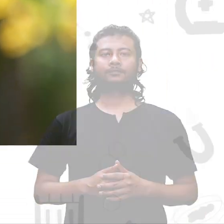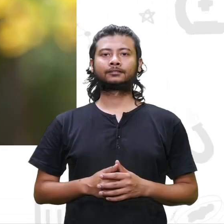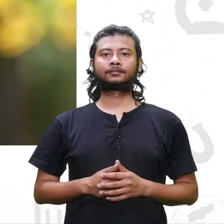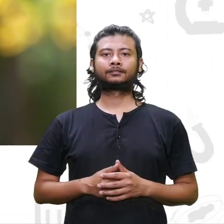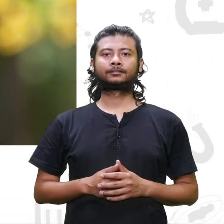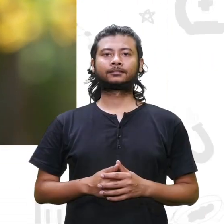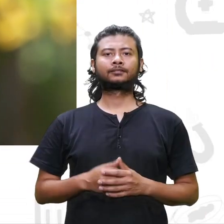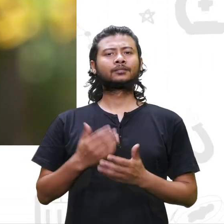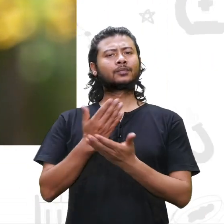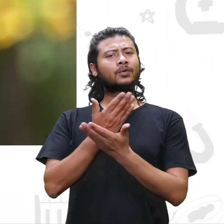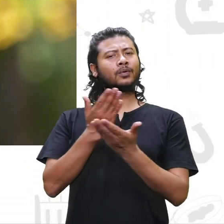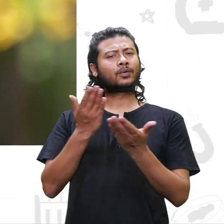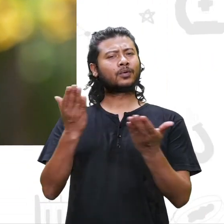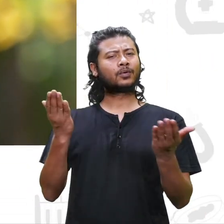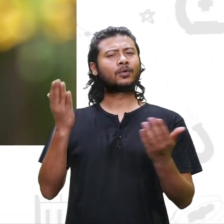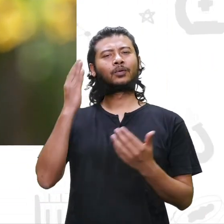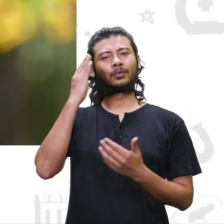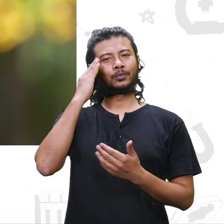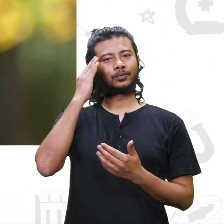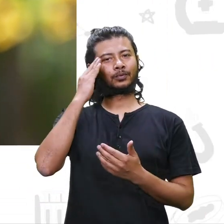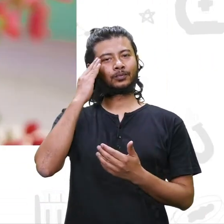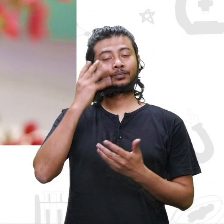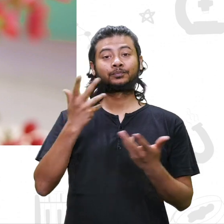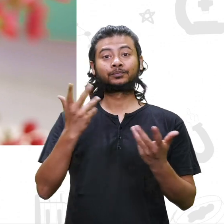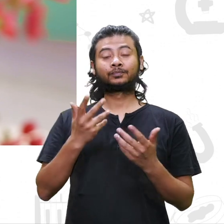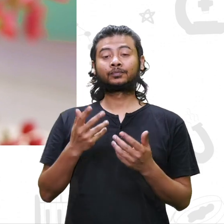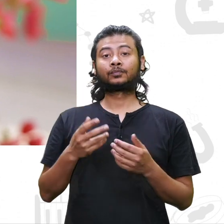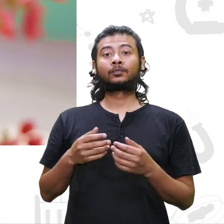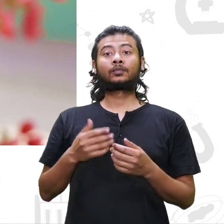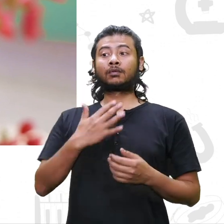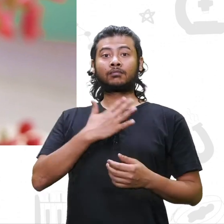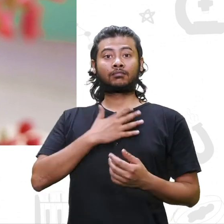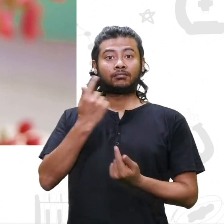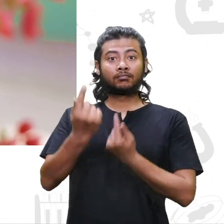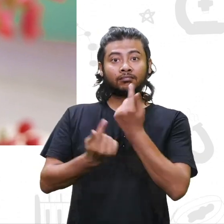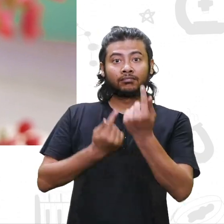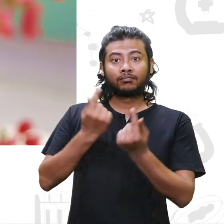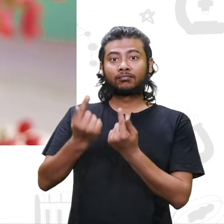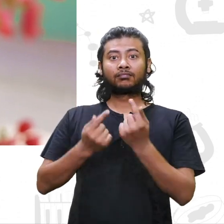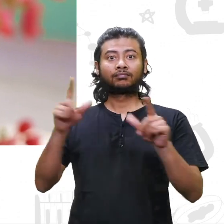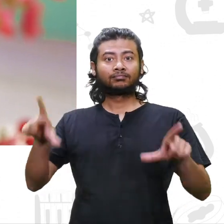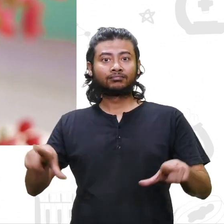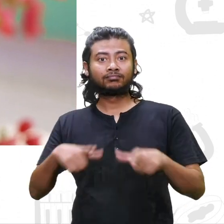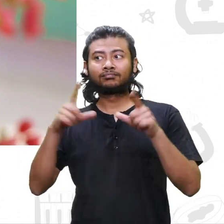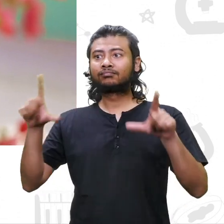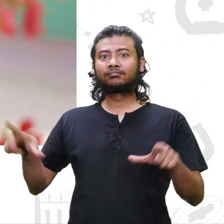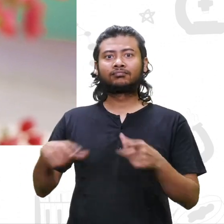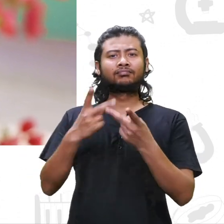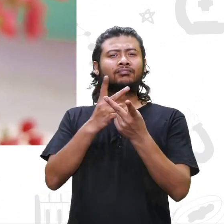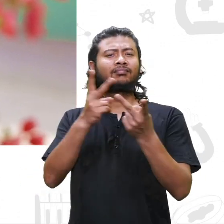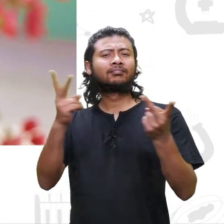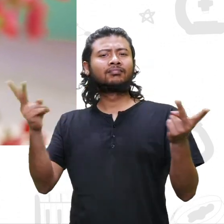It is said that the nature has invented reproduction as a means for life to move